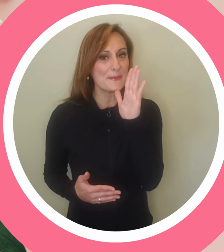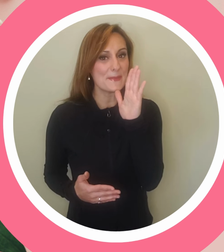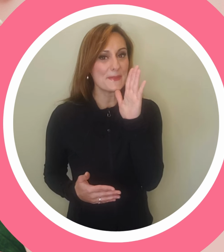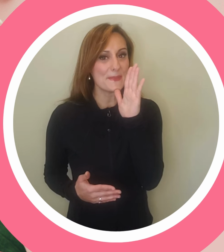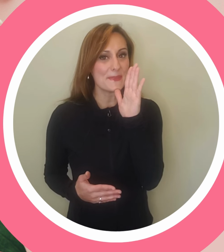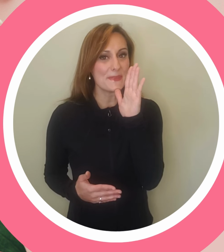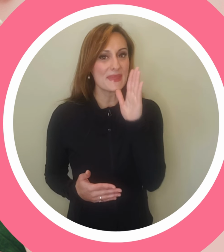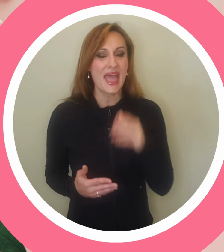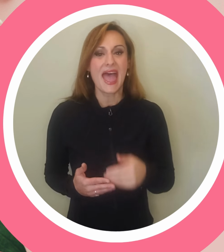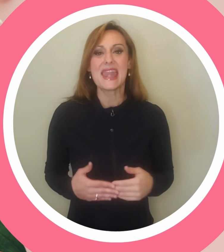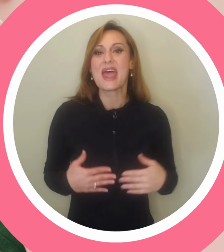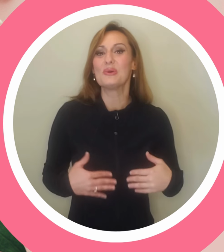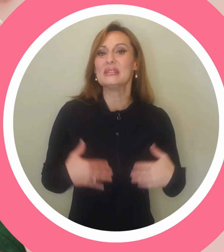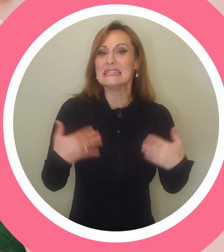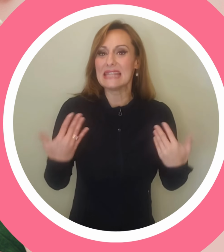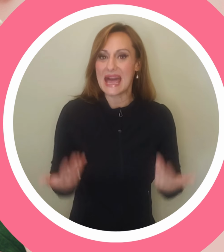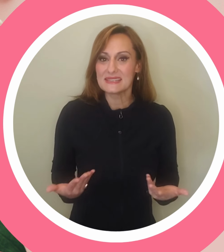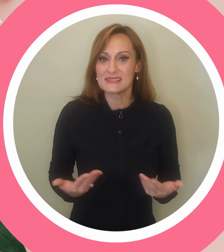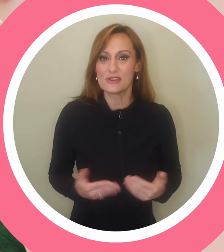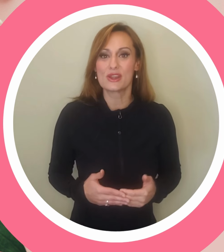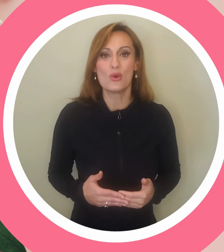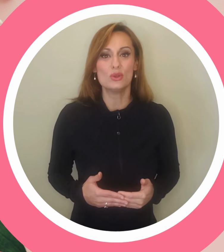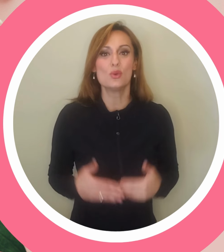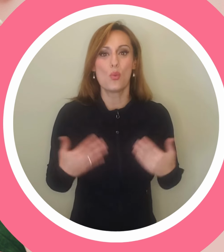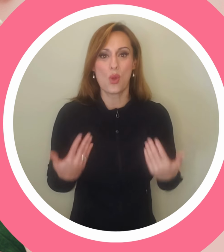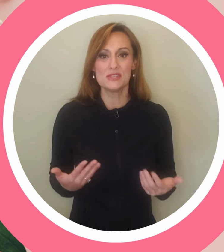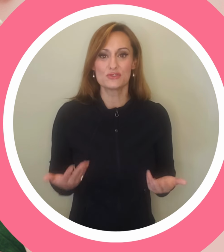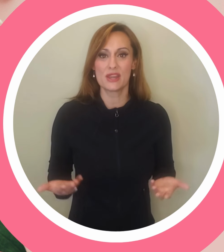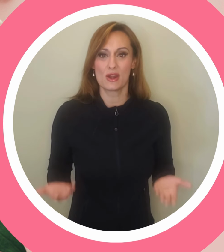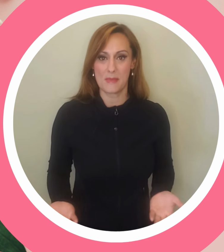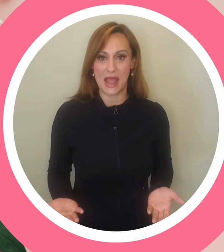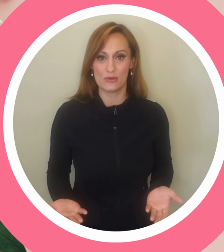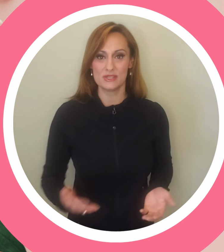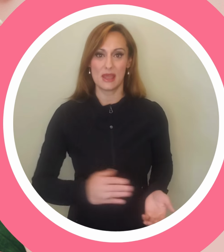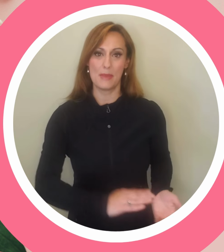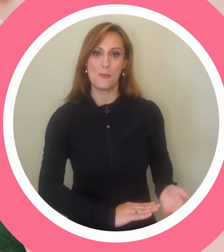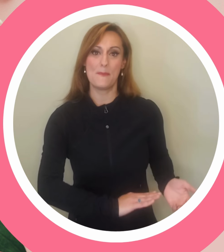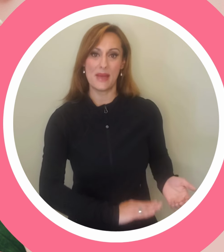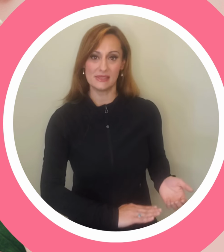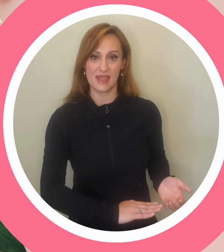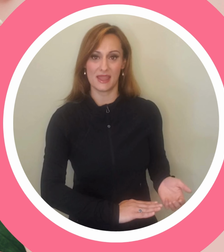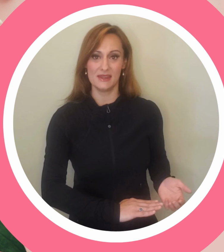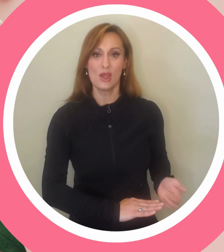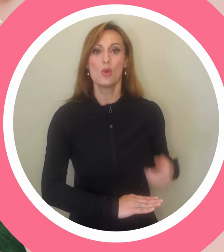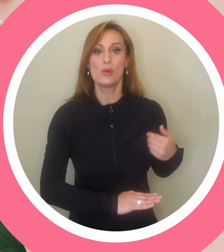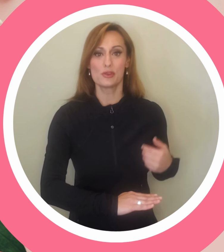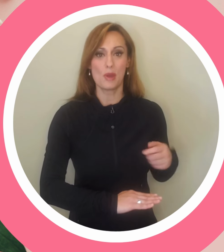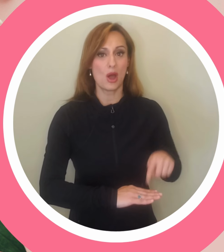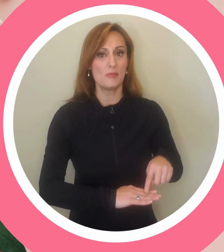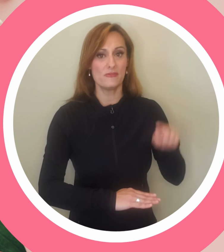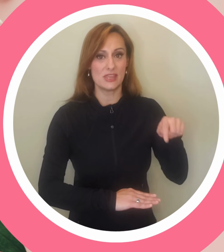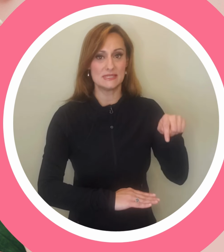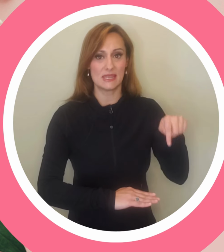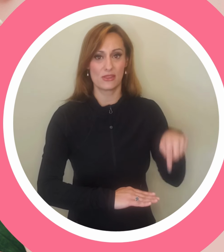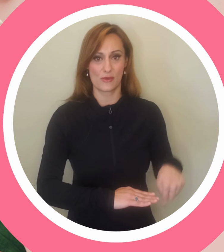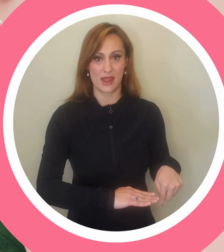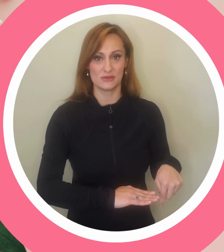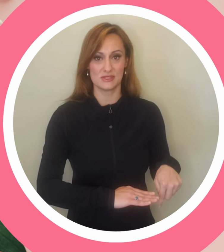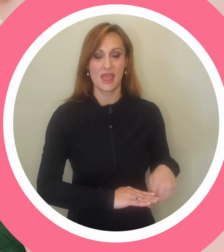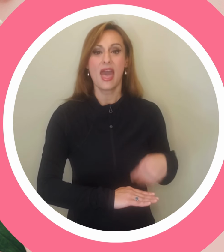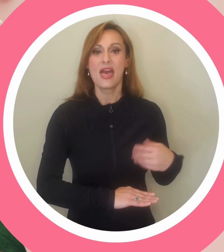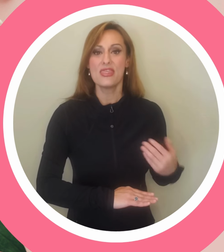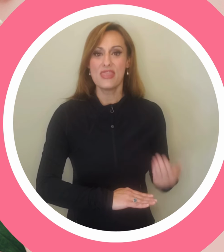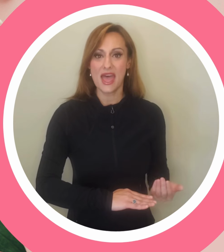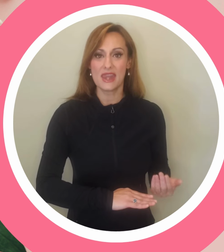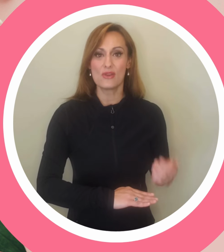mom. Now lastly, you're going to hold one straight arm out about belly height with your palm facing the